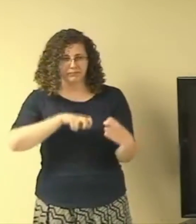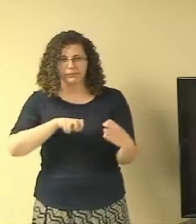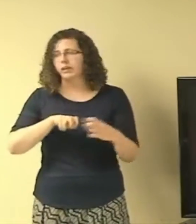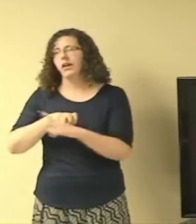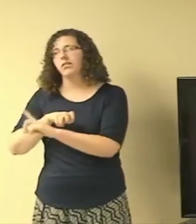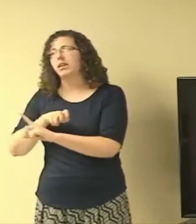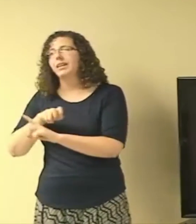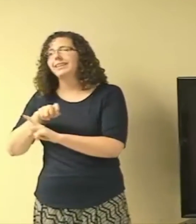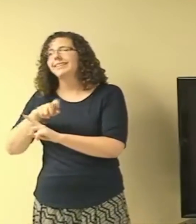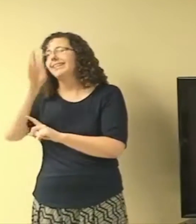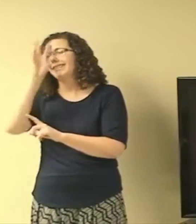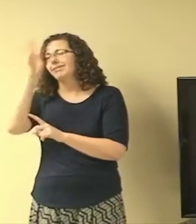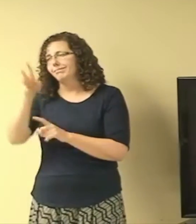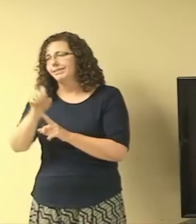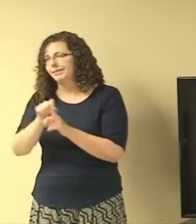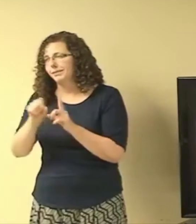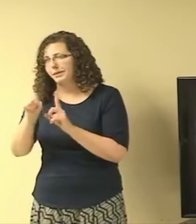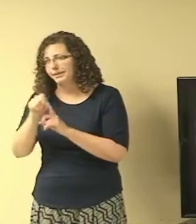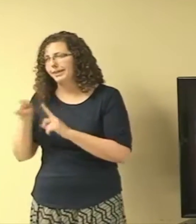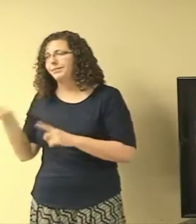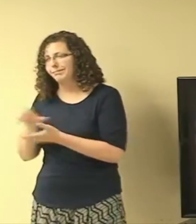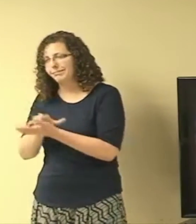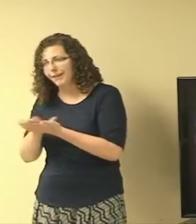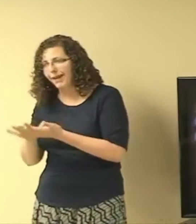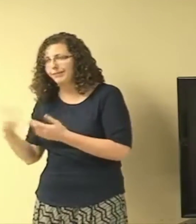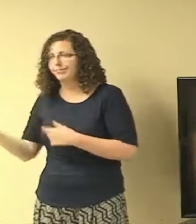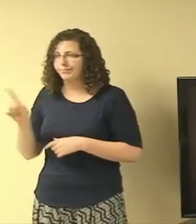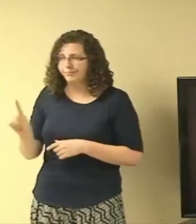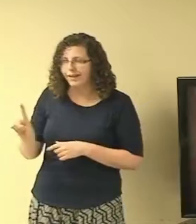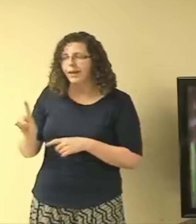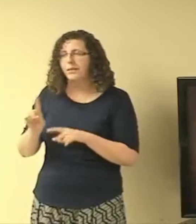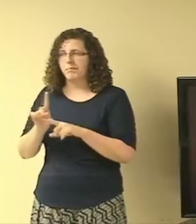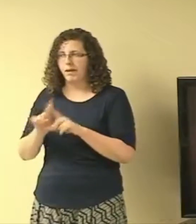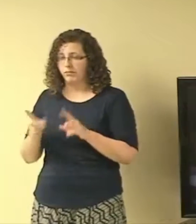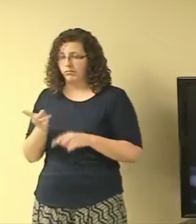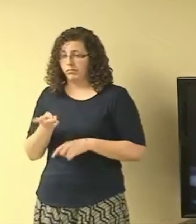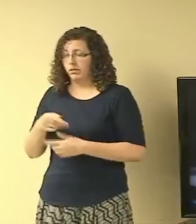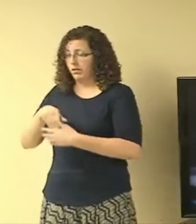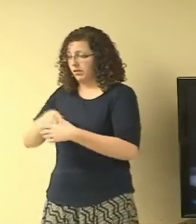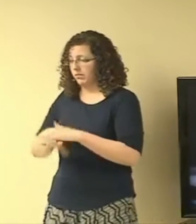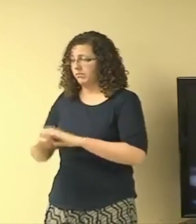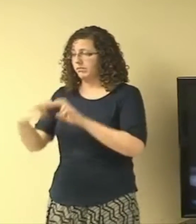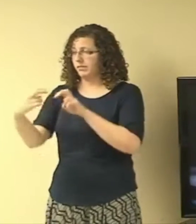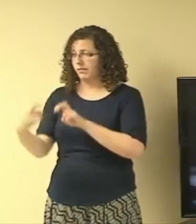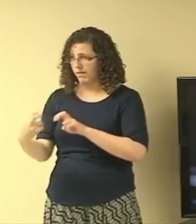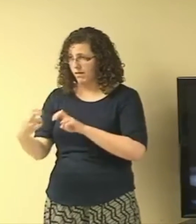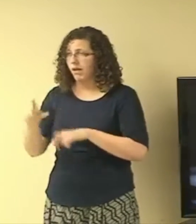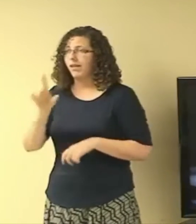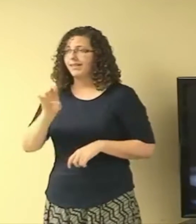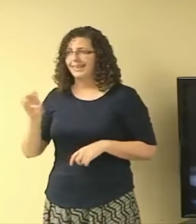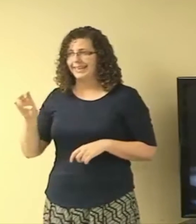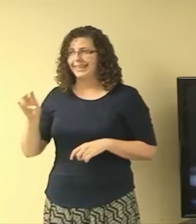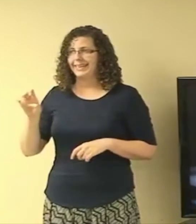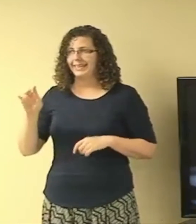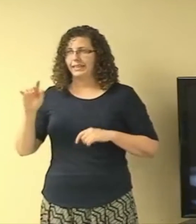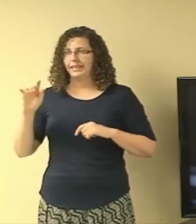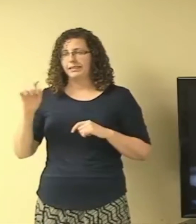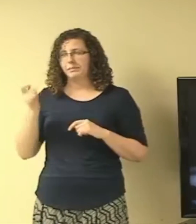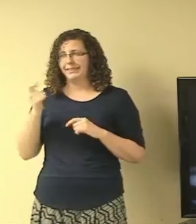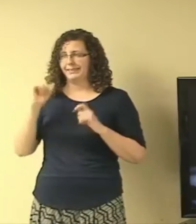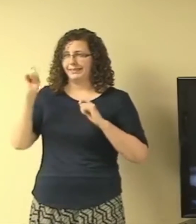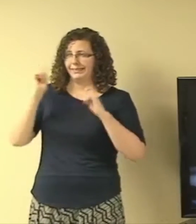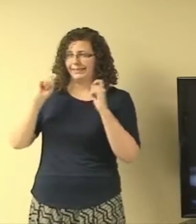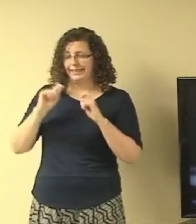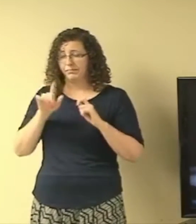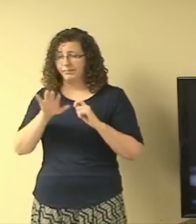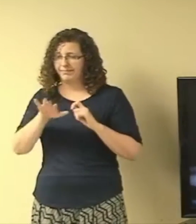guys make fun of him later. It's just an example. He was nice enough to come up here. But they come into Lee's office, and Lee kind of gets that same look in his face. He says, Brian, I